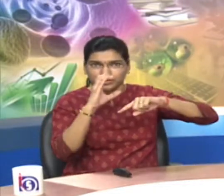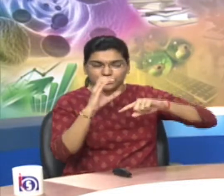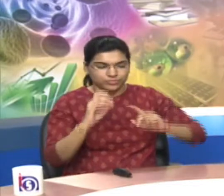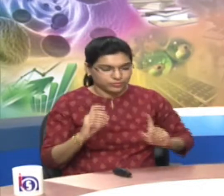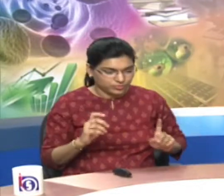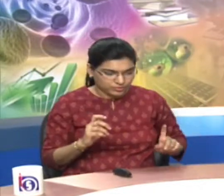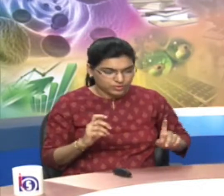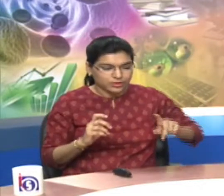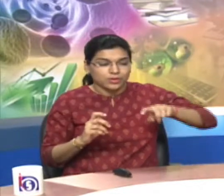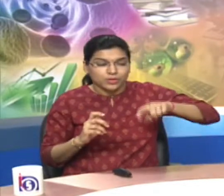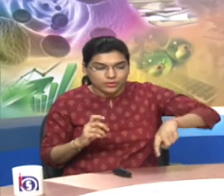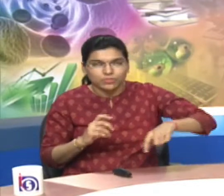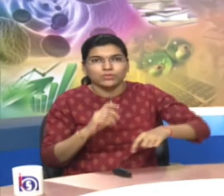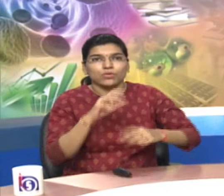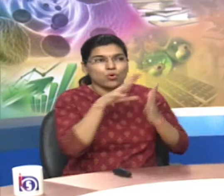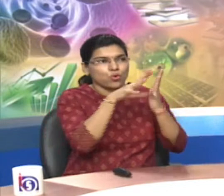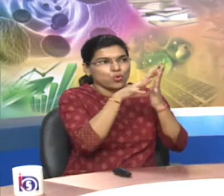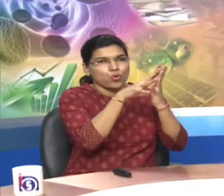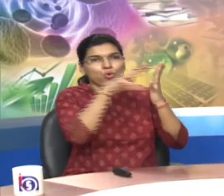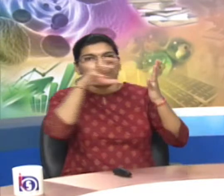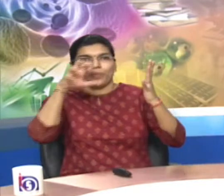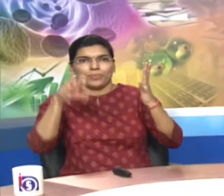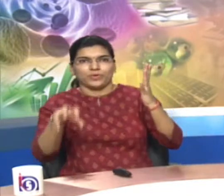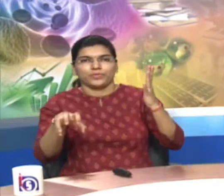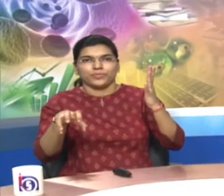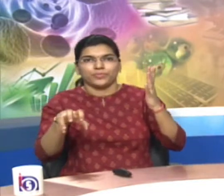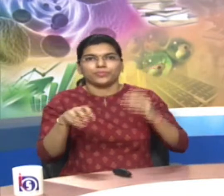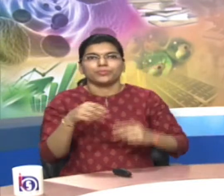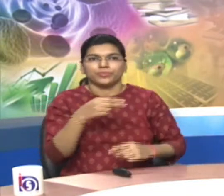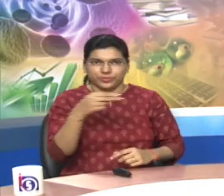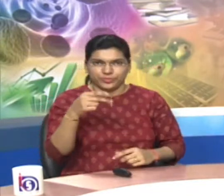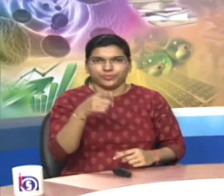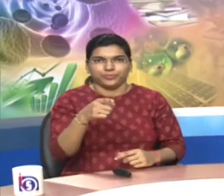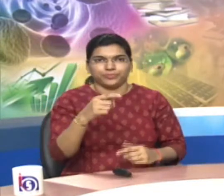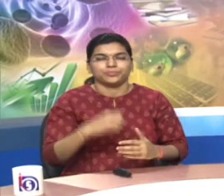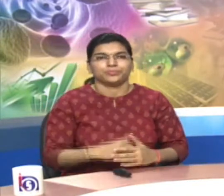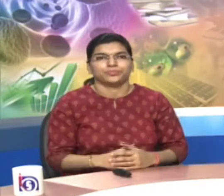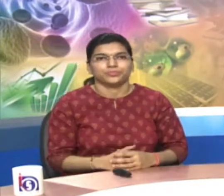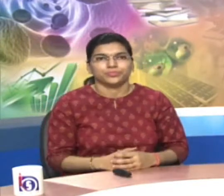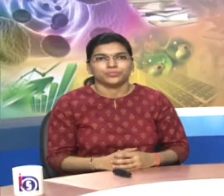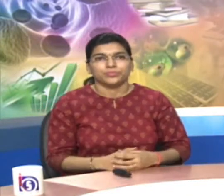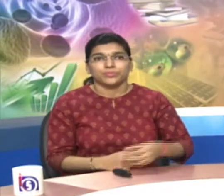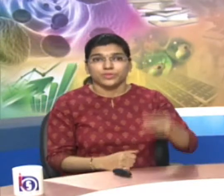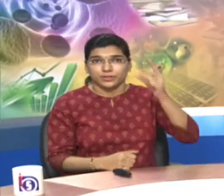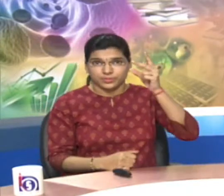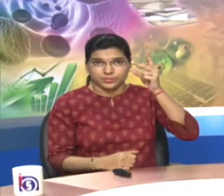Like the first one is, there is one key, Control CTRL,